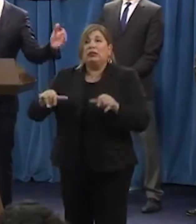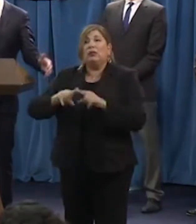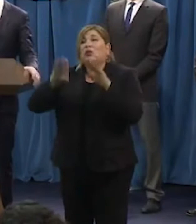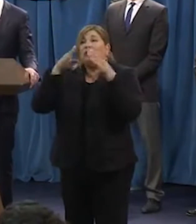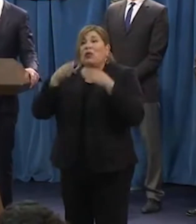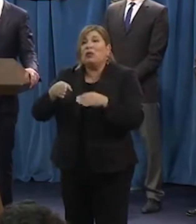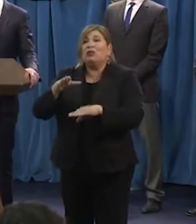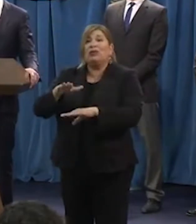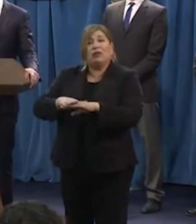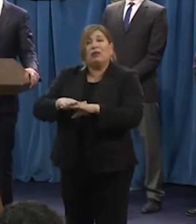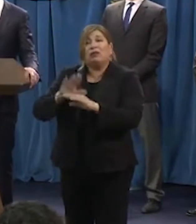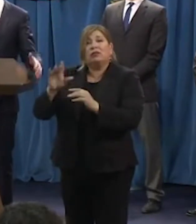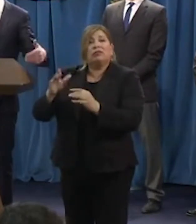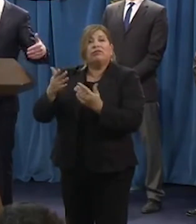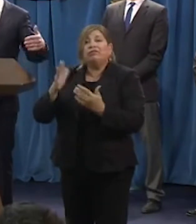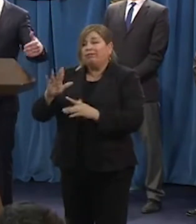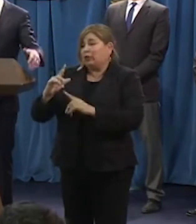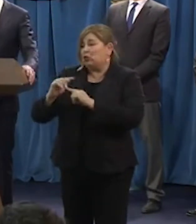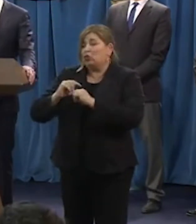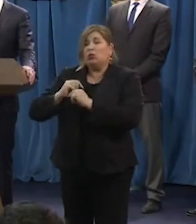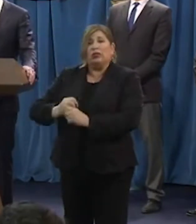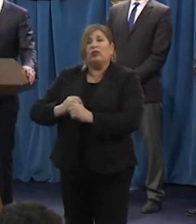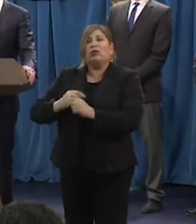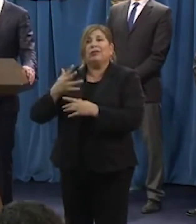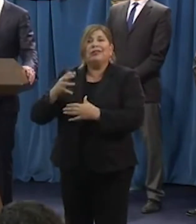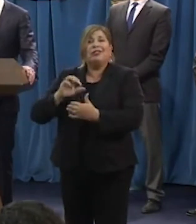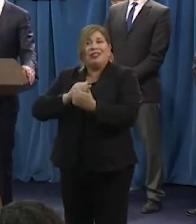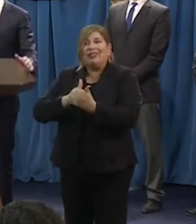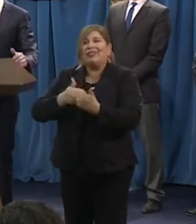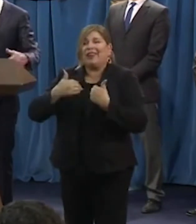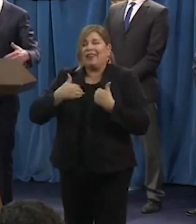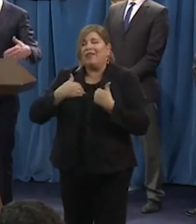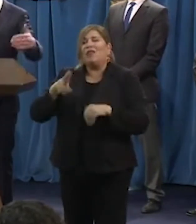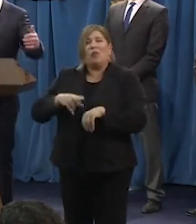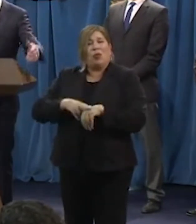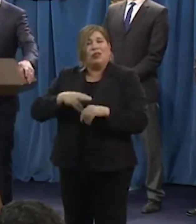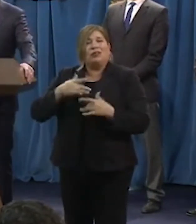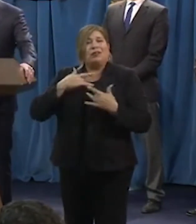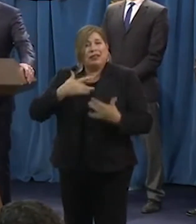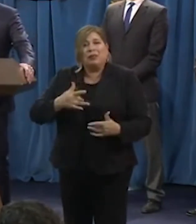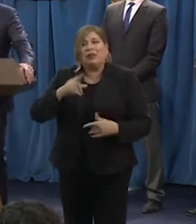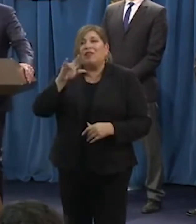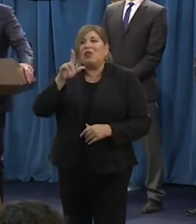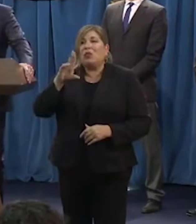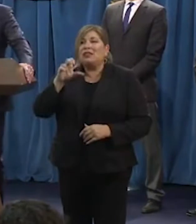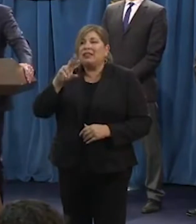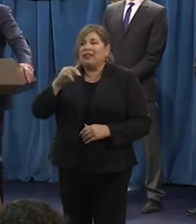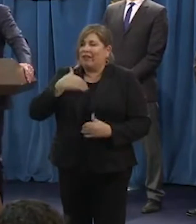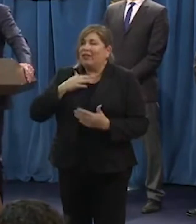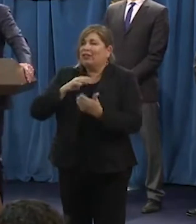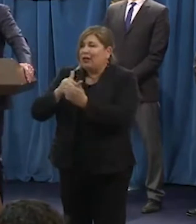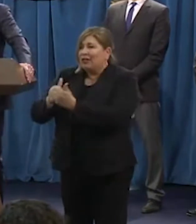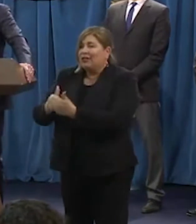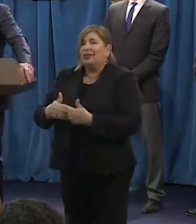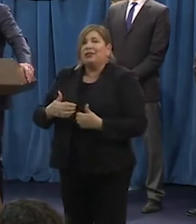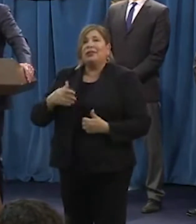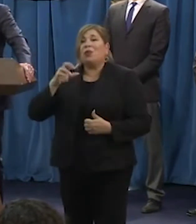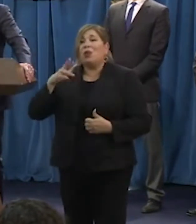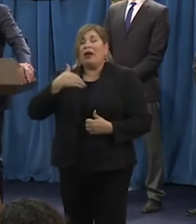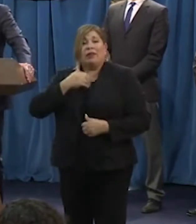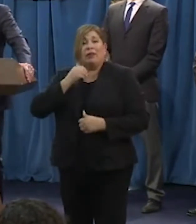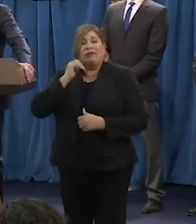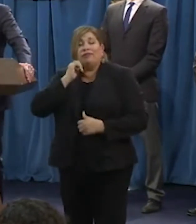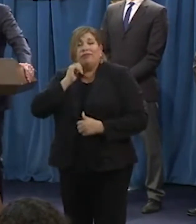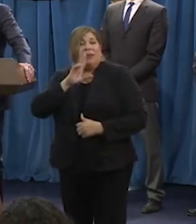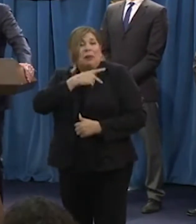on the traditional challenges that they face during flu season and the traditional challenges they face with incoming patients,